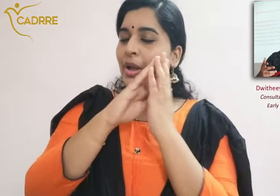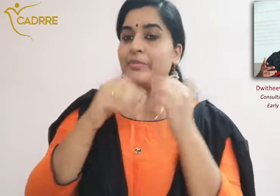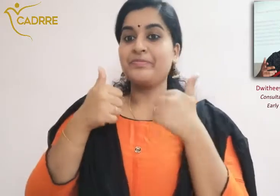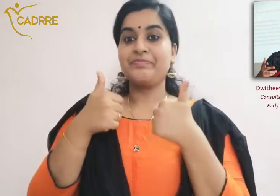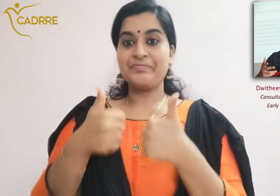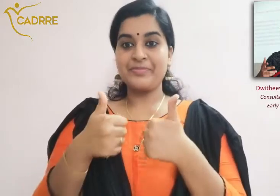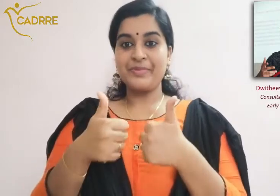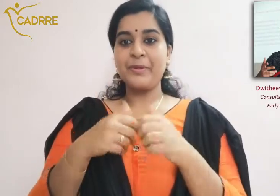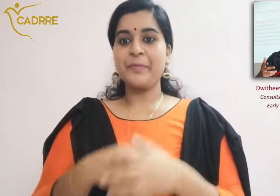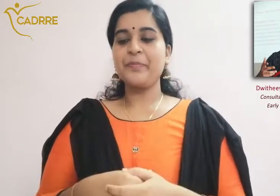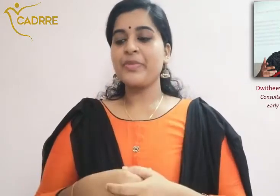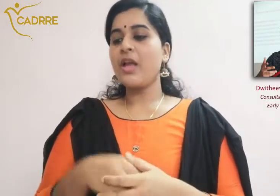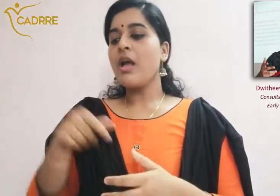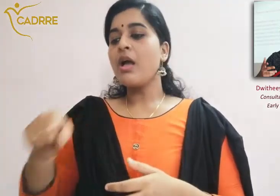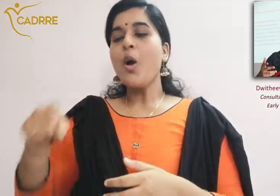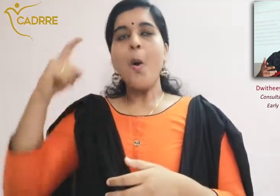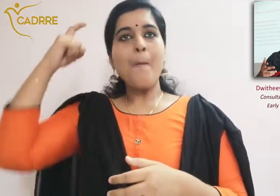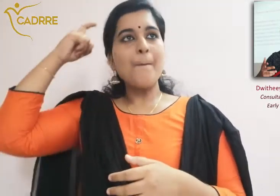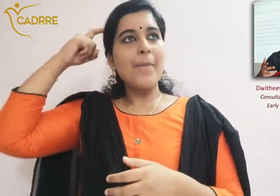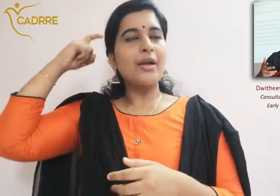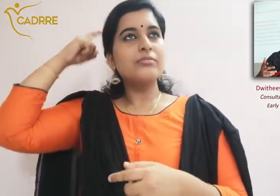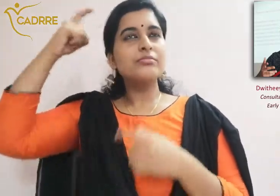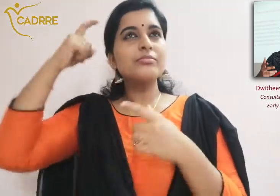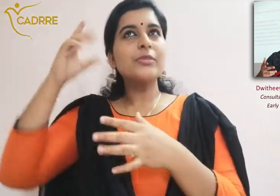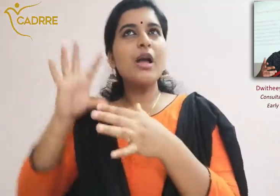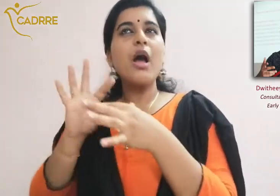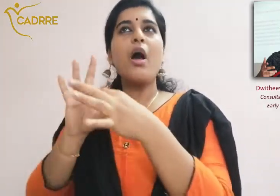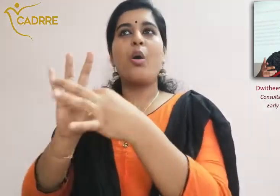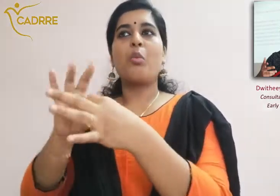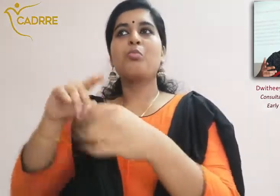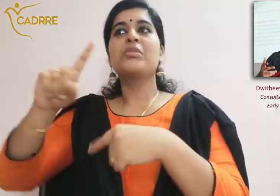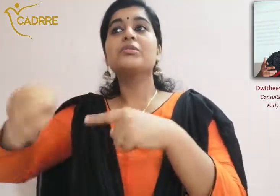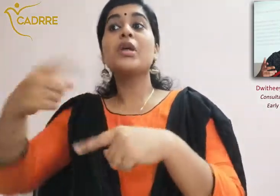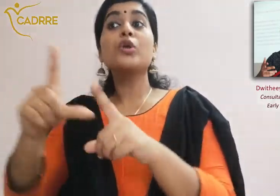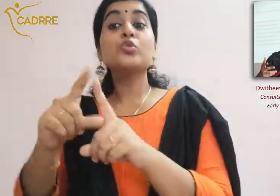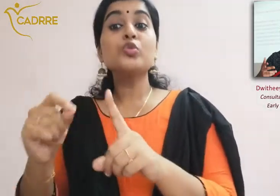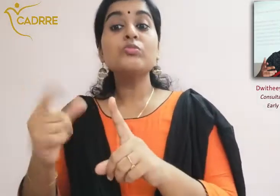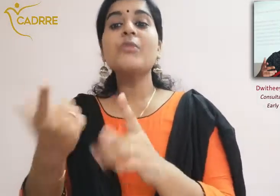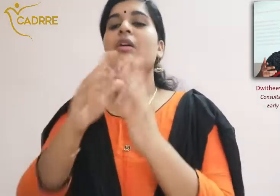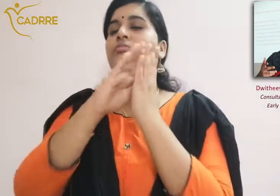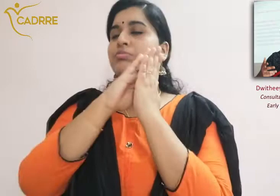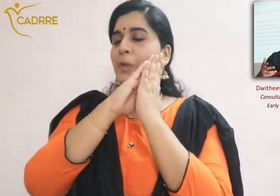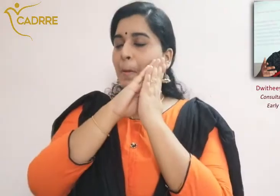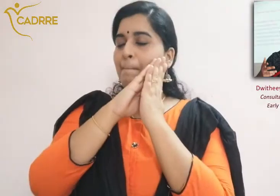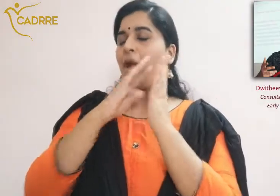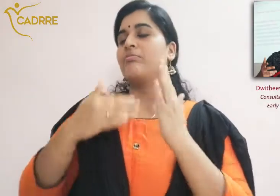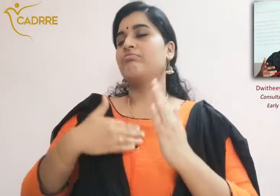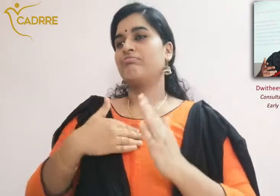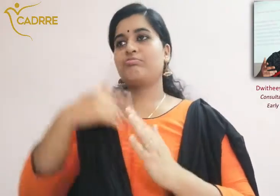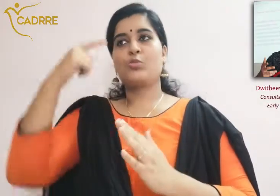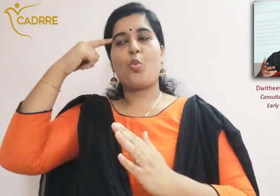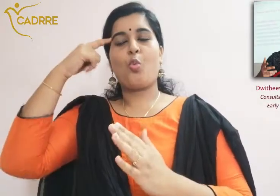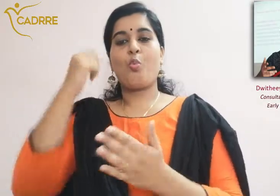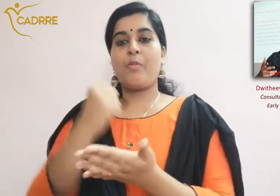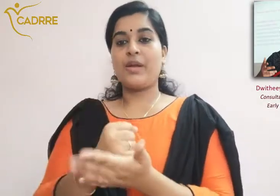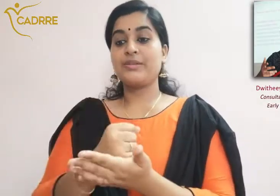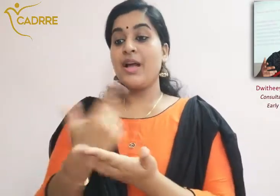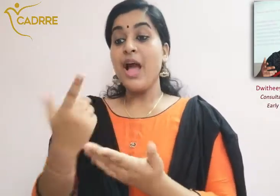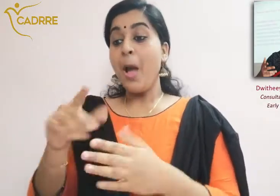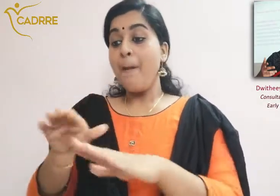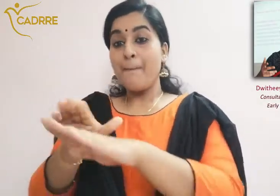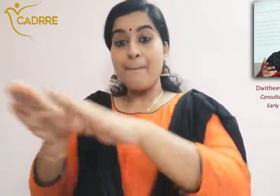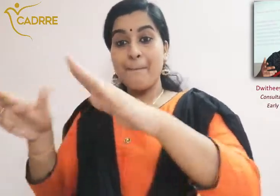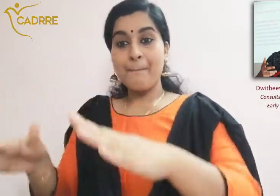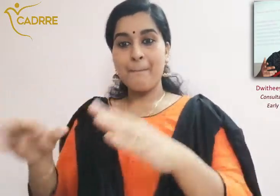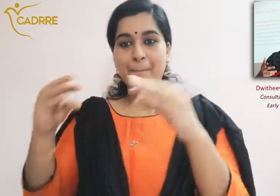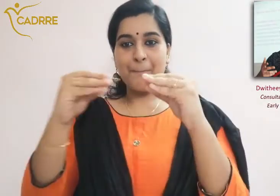There should be all possible means to get your brain associate sleep to your bed. For that, your